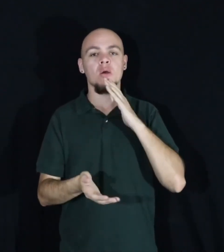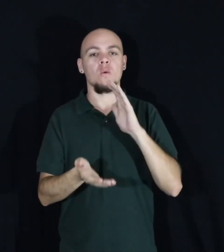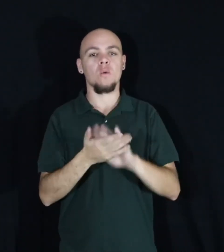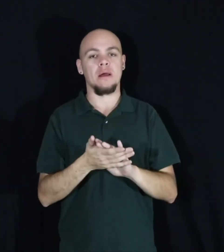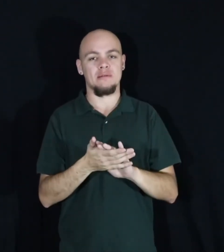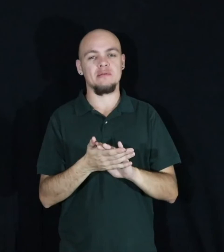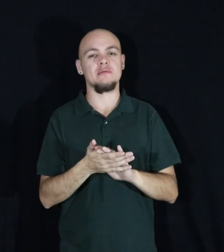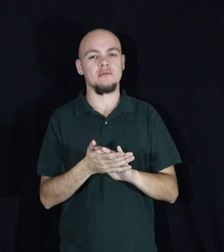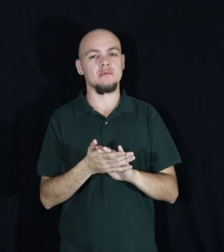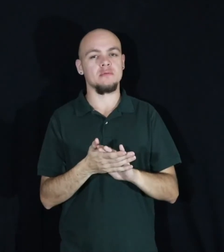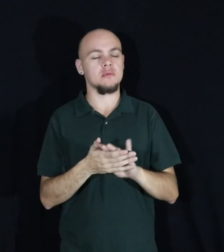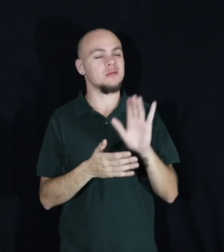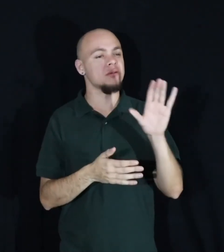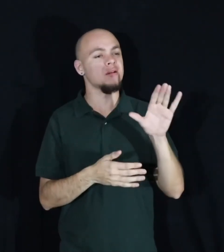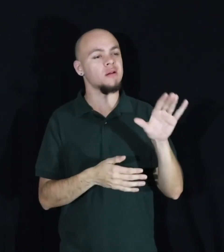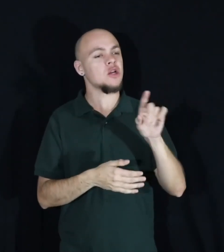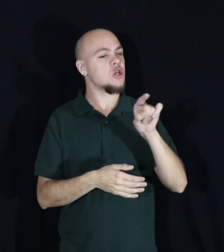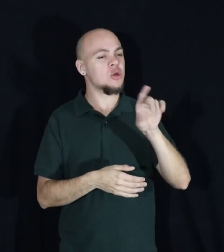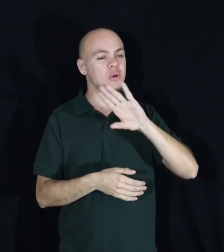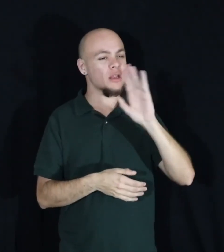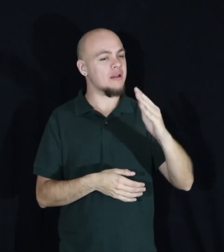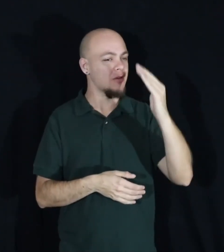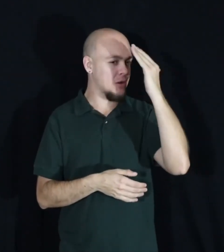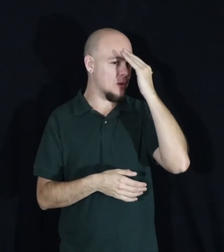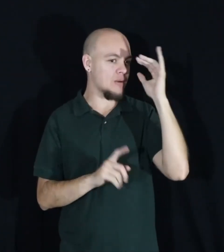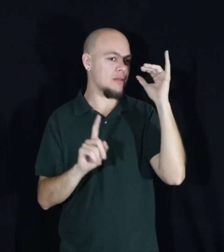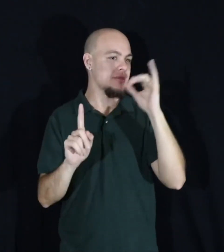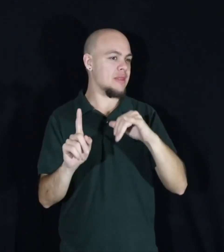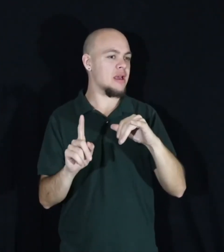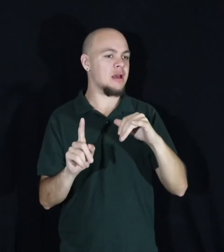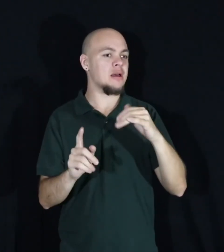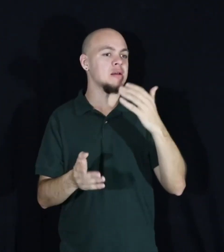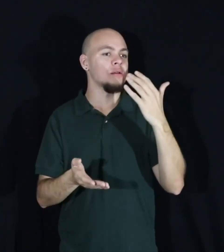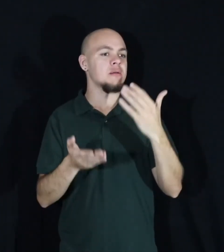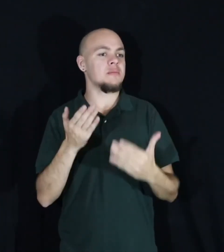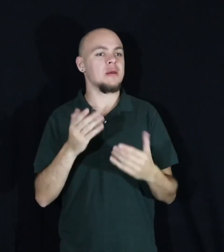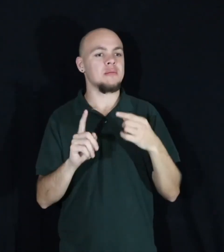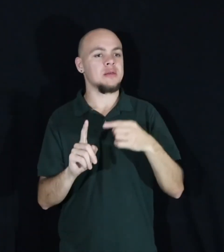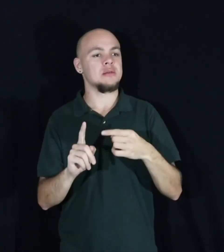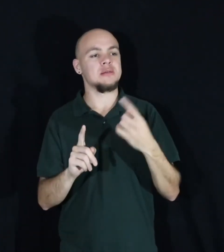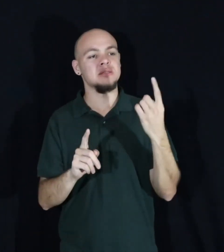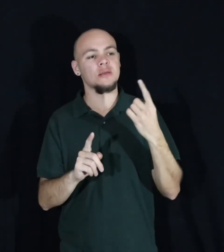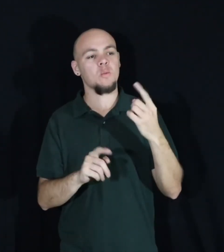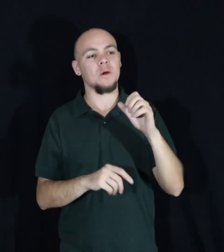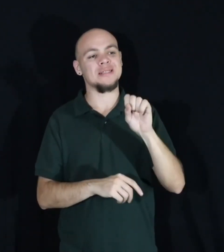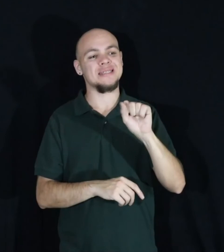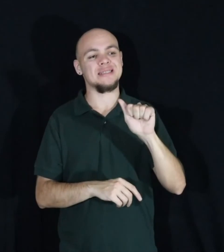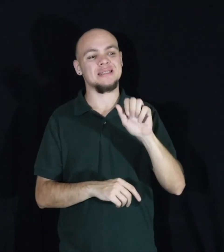matter-of-factly said, "You never know, that might be someone's Samuel." Thank you.